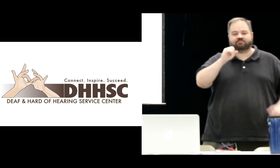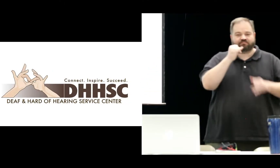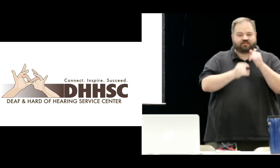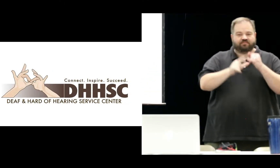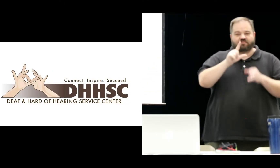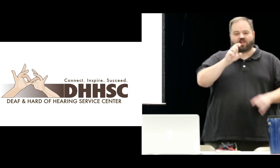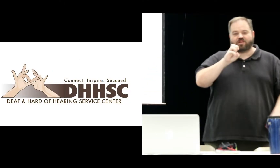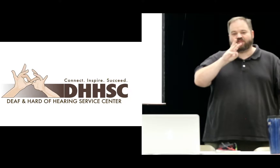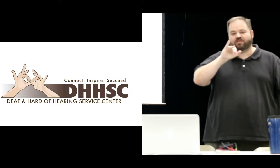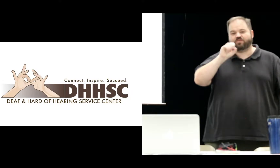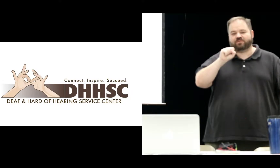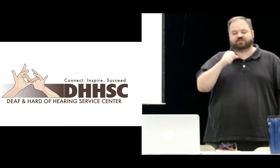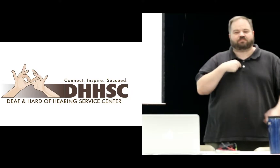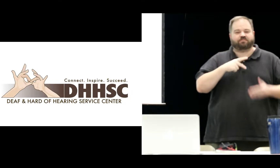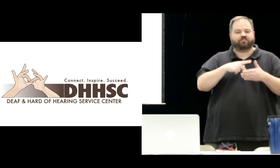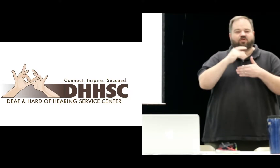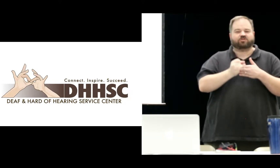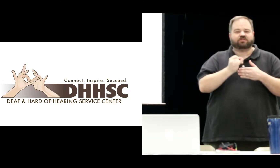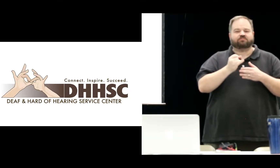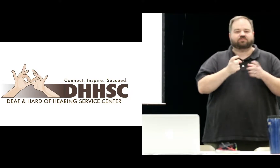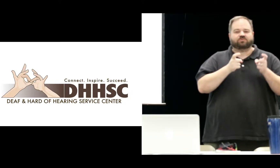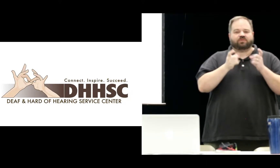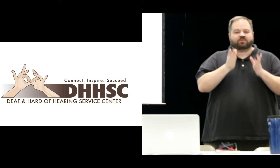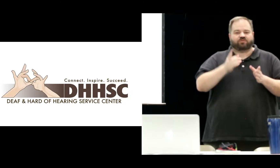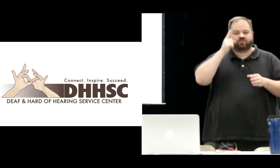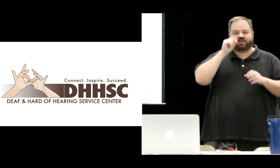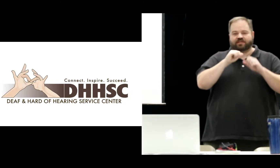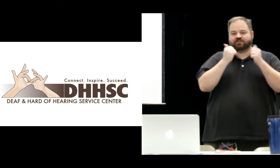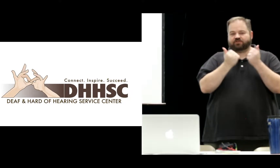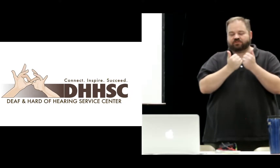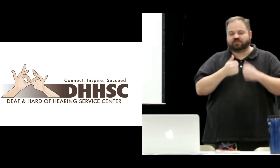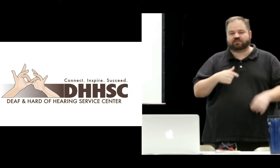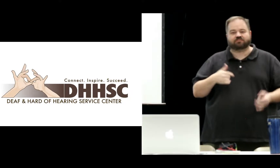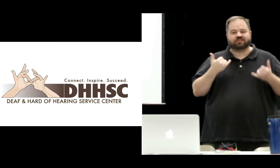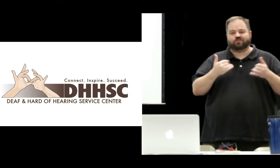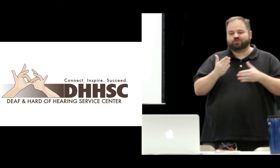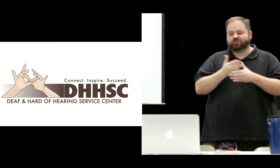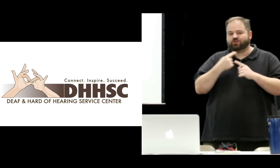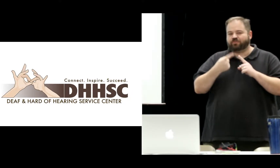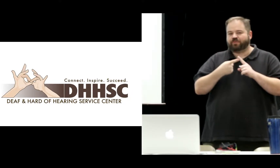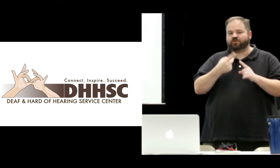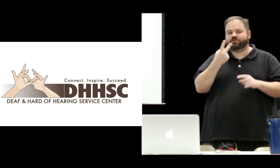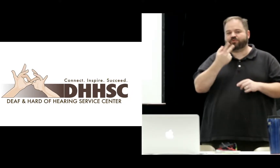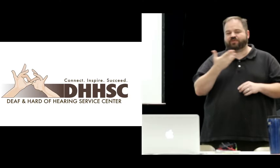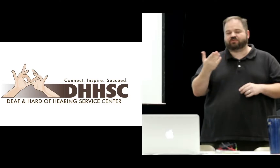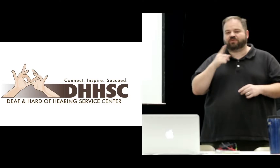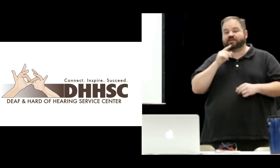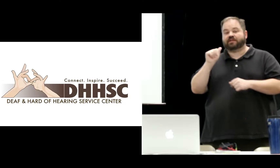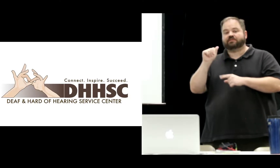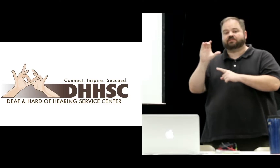My name is Jessie Lewis, and I'm the project director, manager here at the agency.